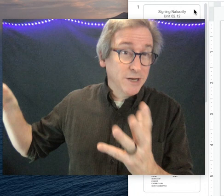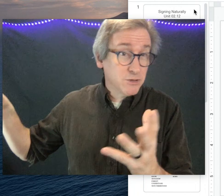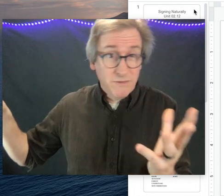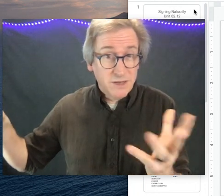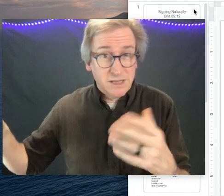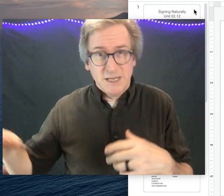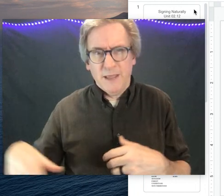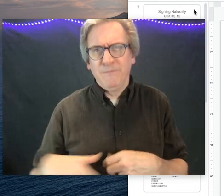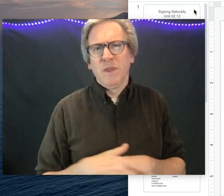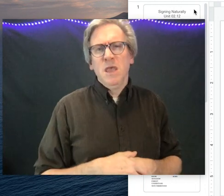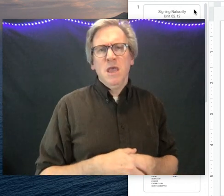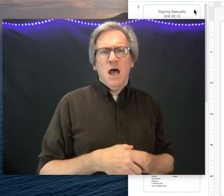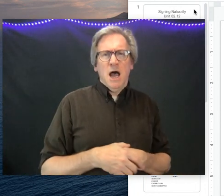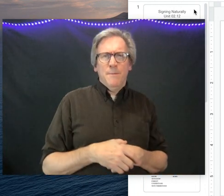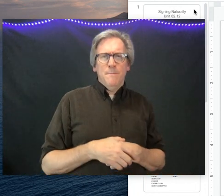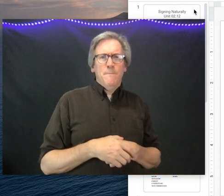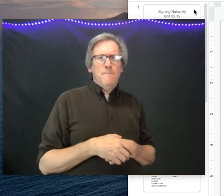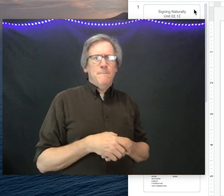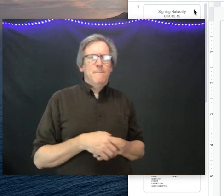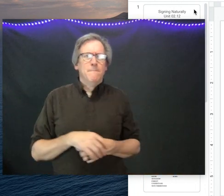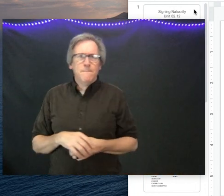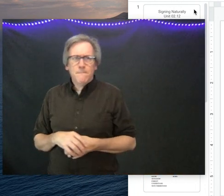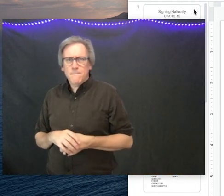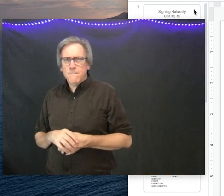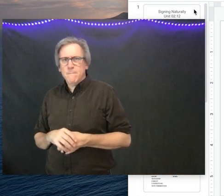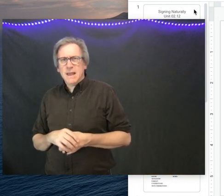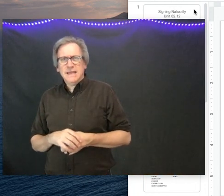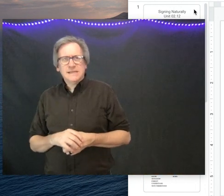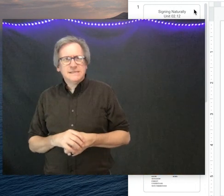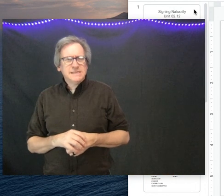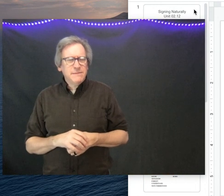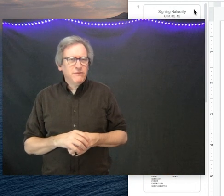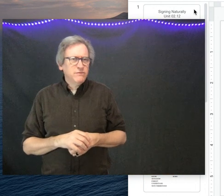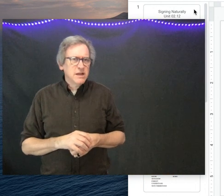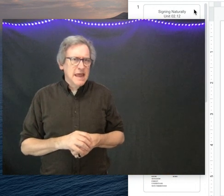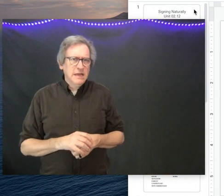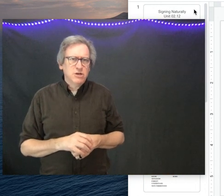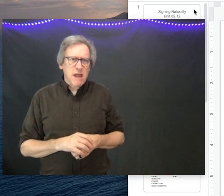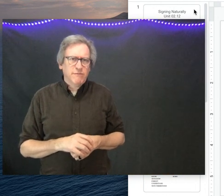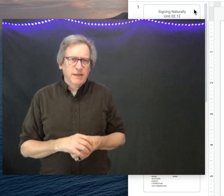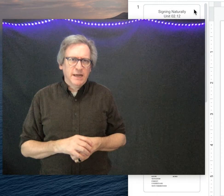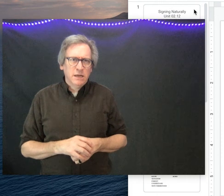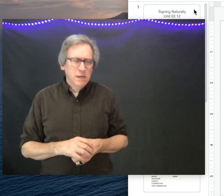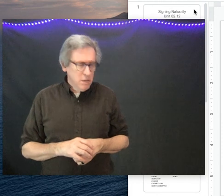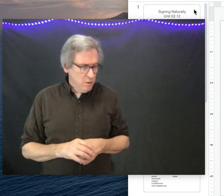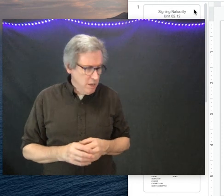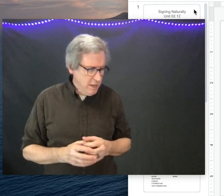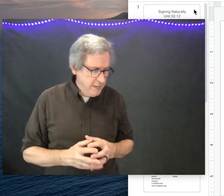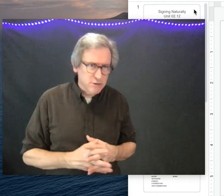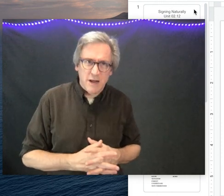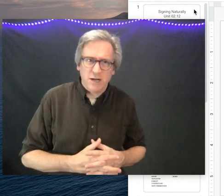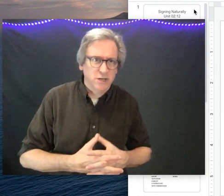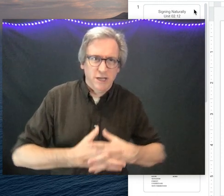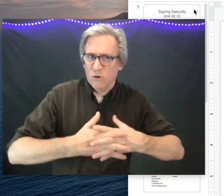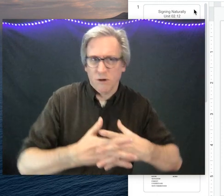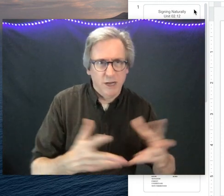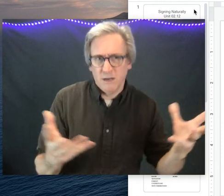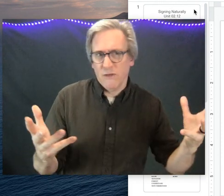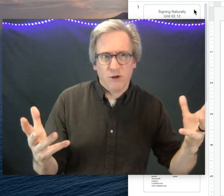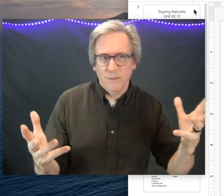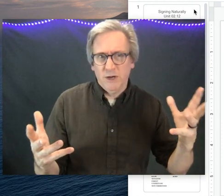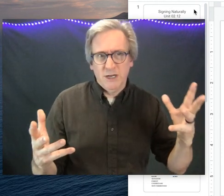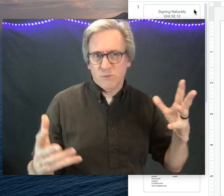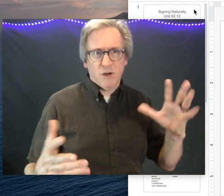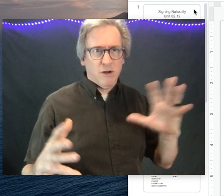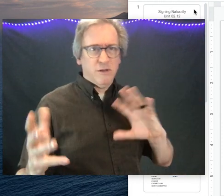to a picture of it, the same. Um, it's the same if you've done any traveling internationally or in